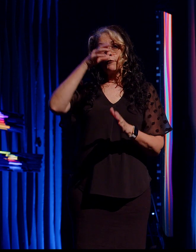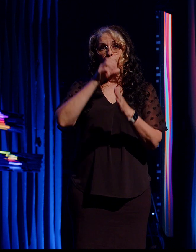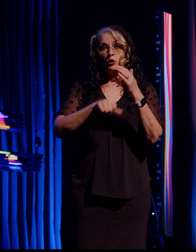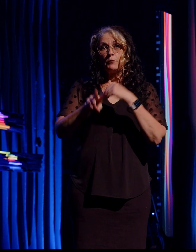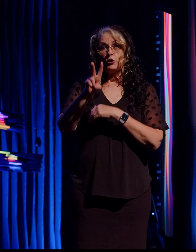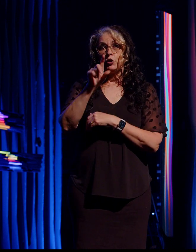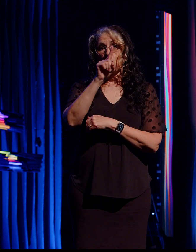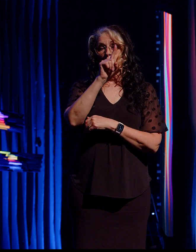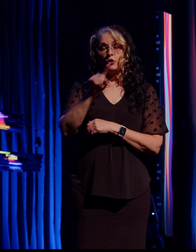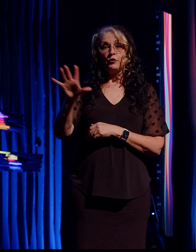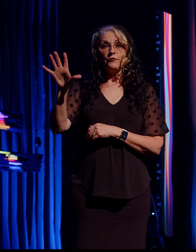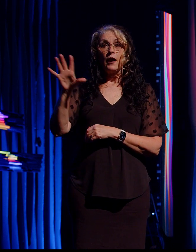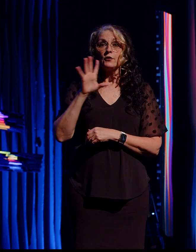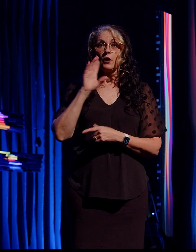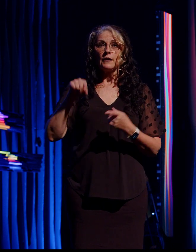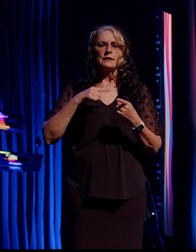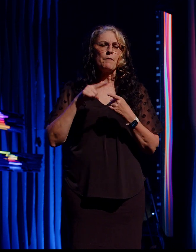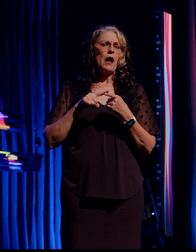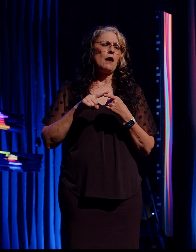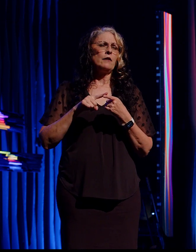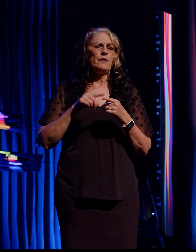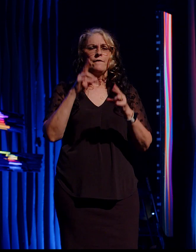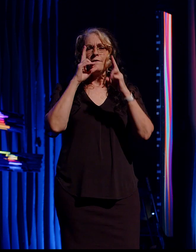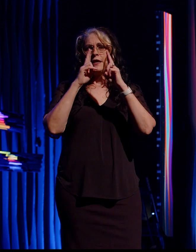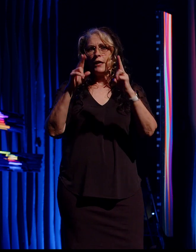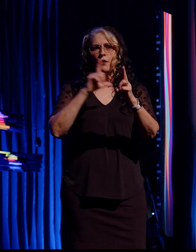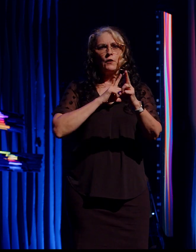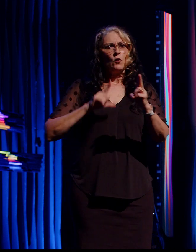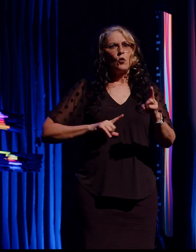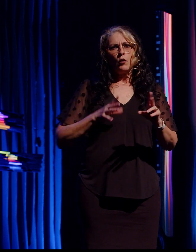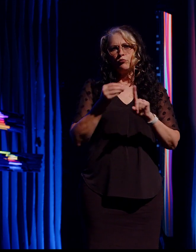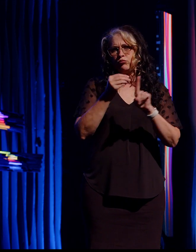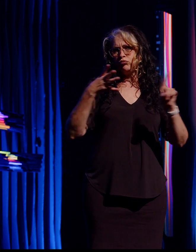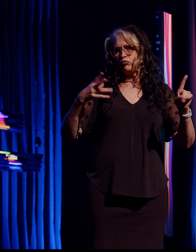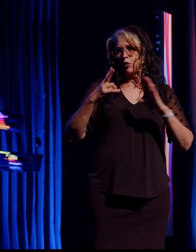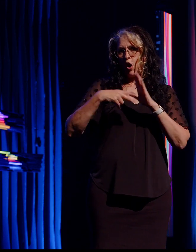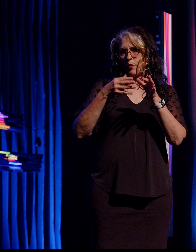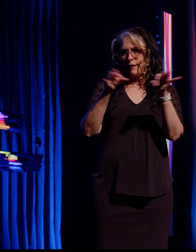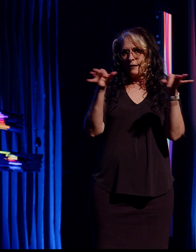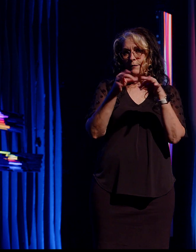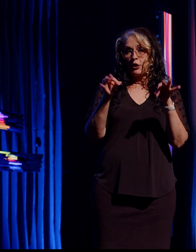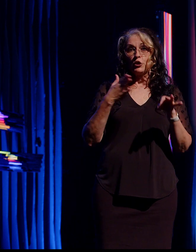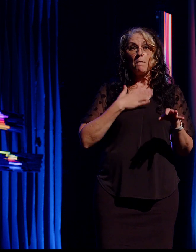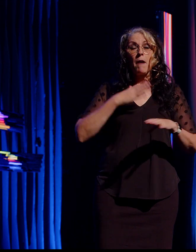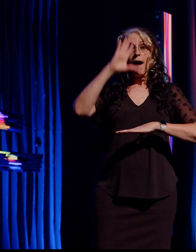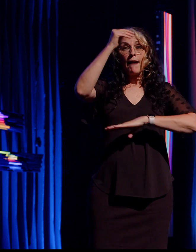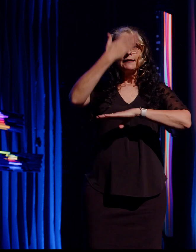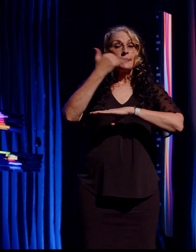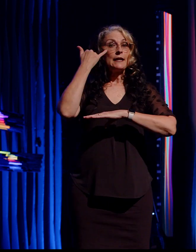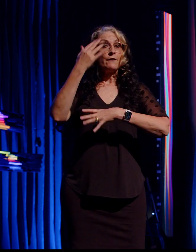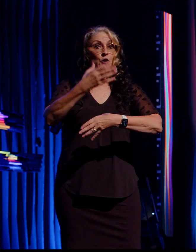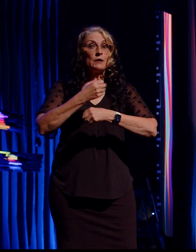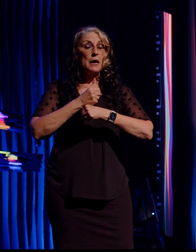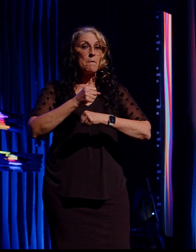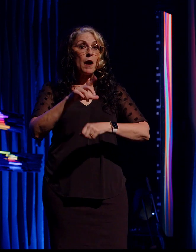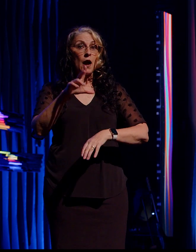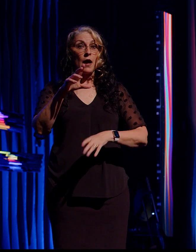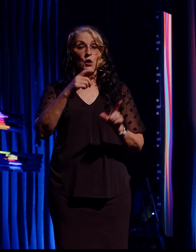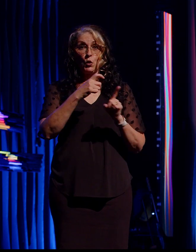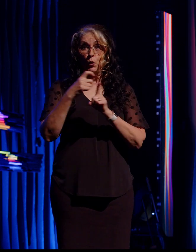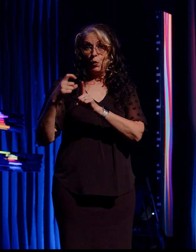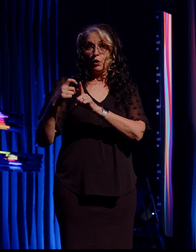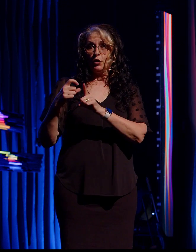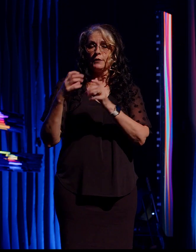Proverbs 2:1-5 talks about the fear of the Lord. Proverbs is filled with talking about the fear of the Lord. But I'll read this passage here. It says, my son, if you receive my words